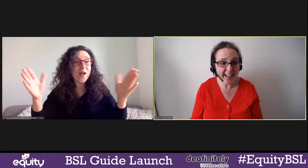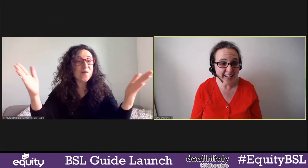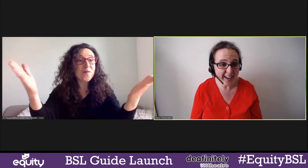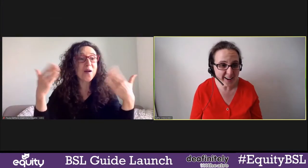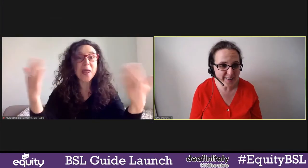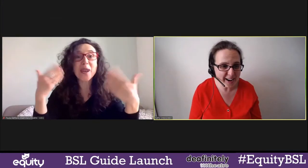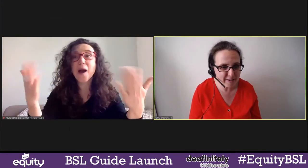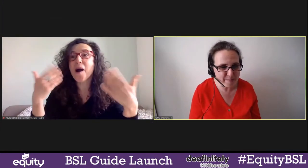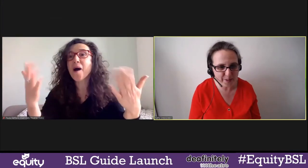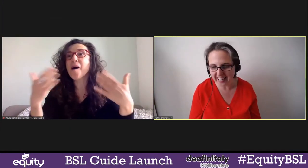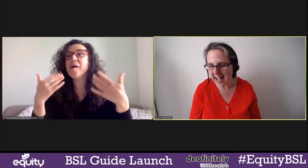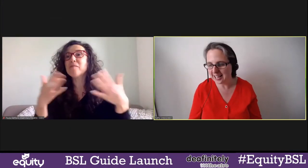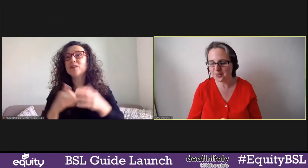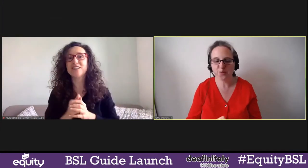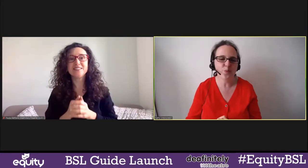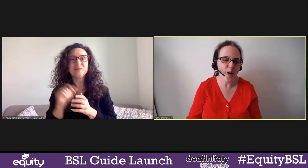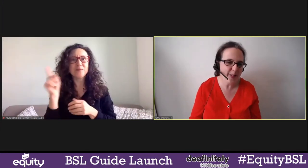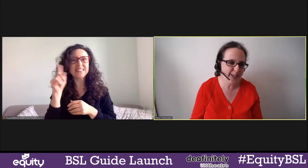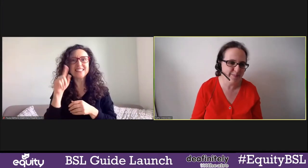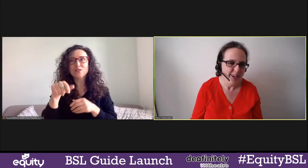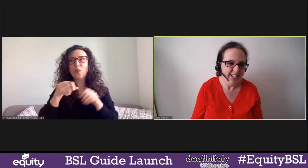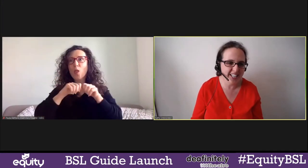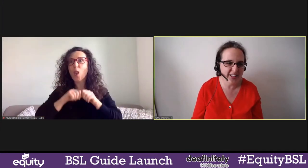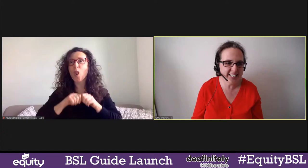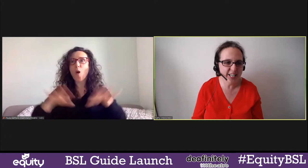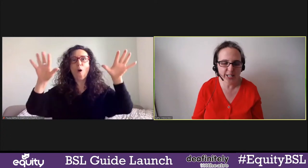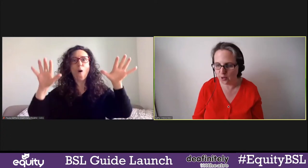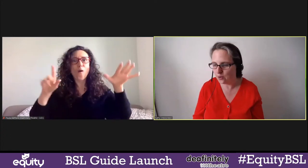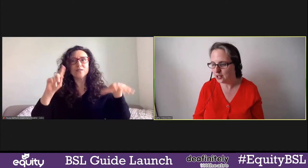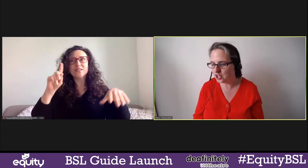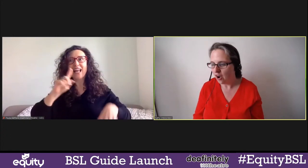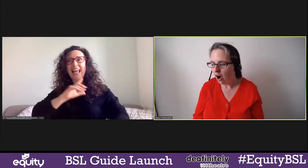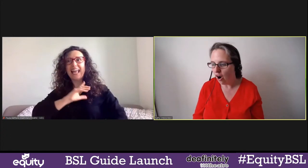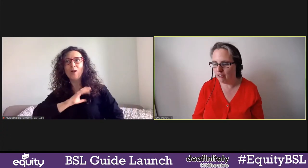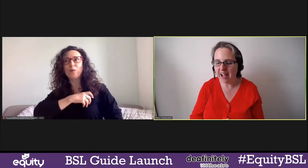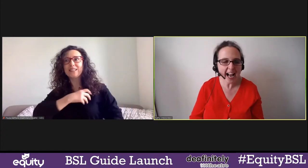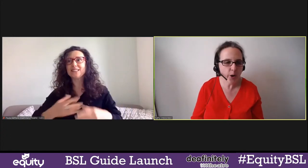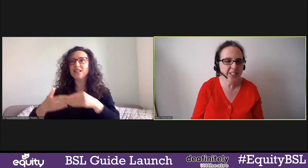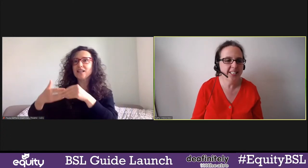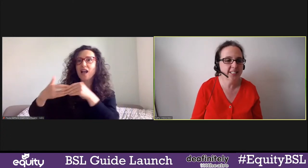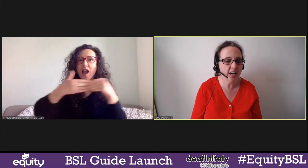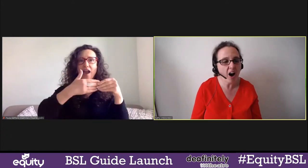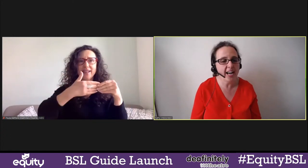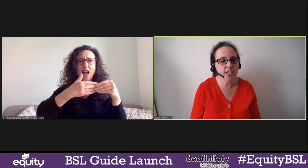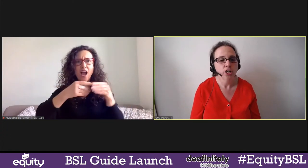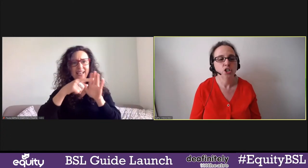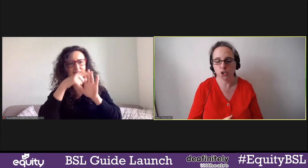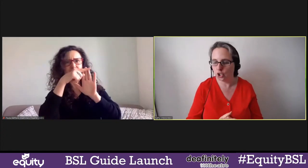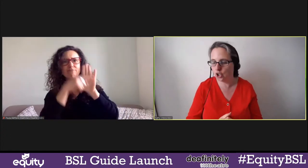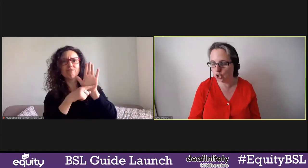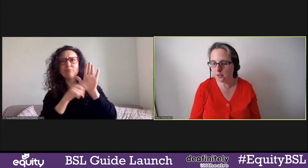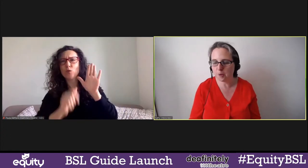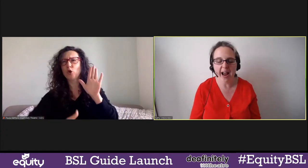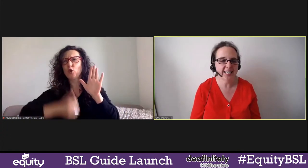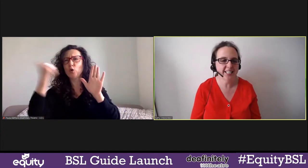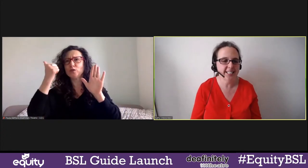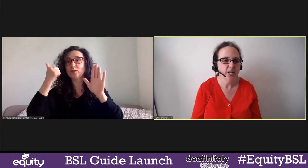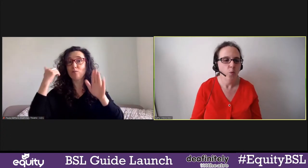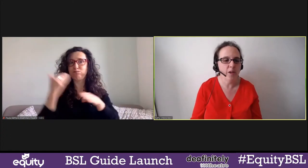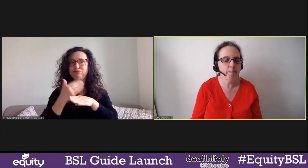Hello, everybody, and welcome to this launch of Equity's Guide to Good Practice with